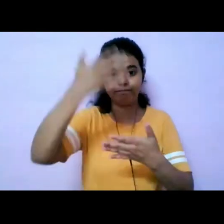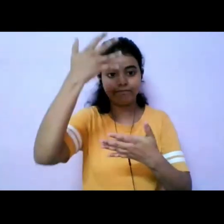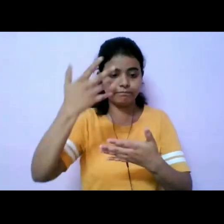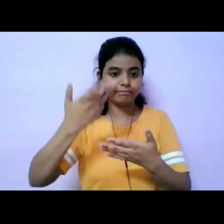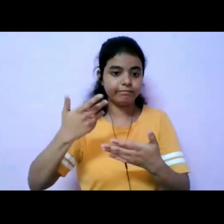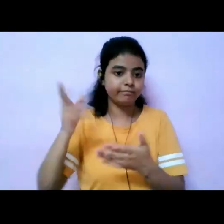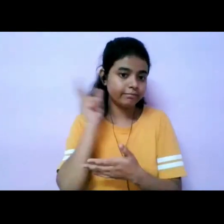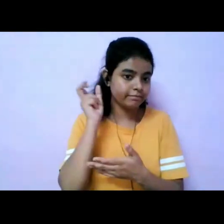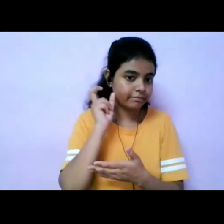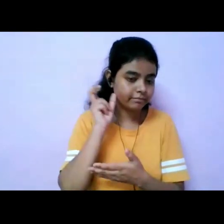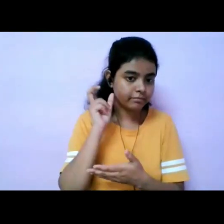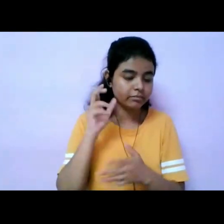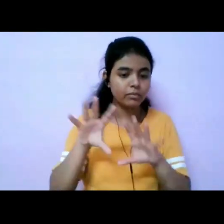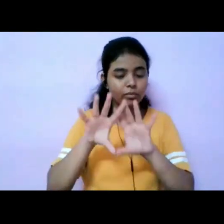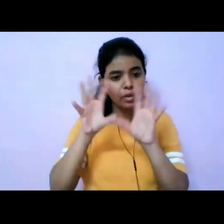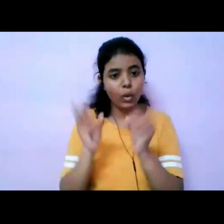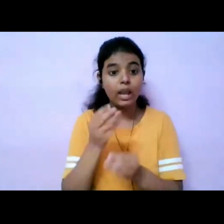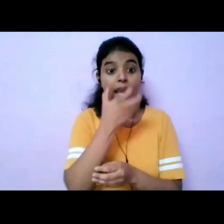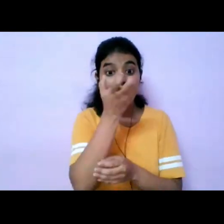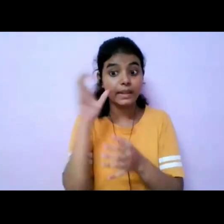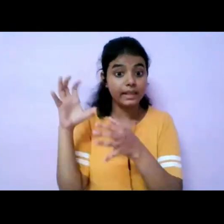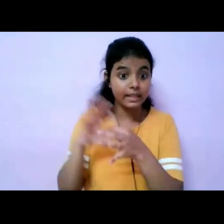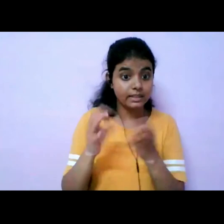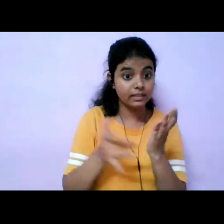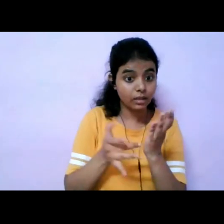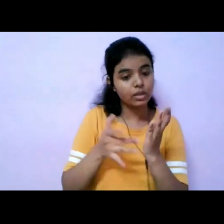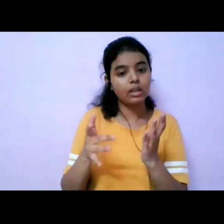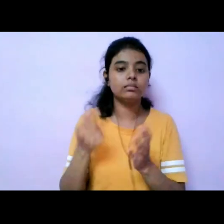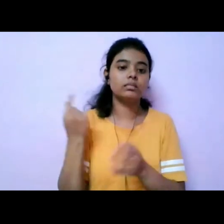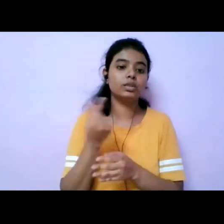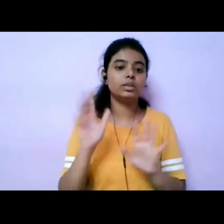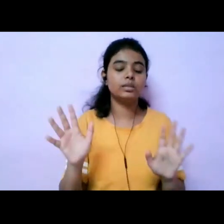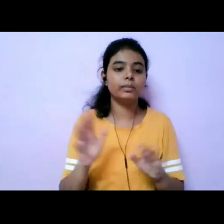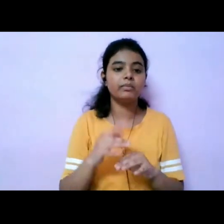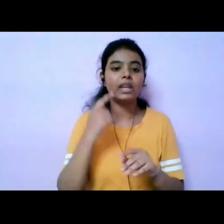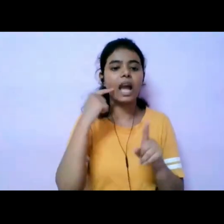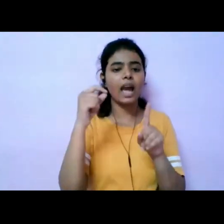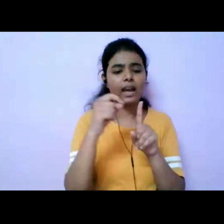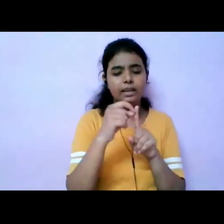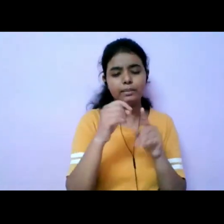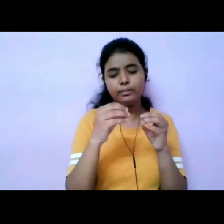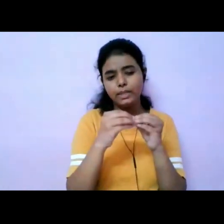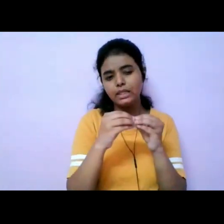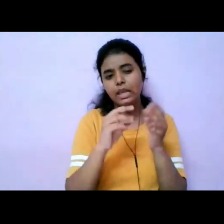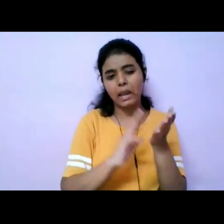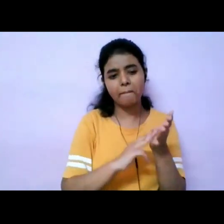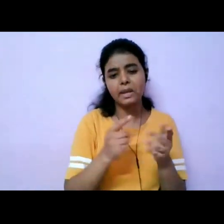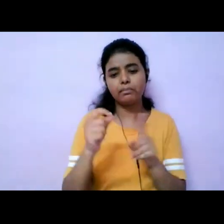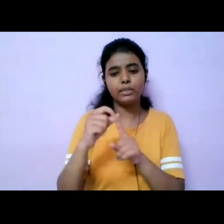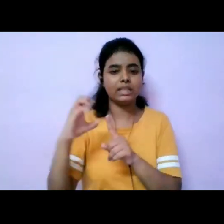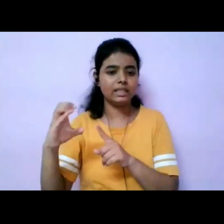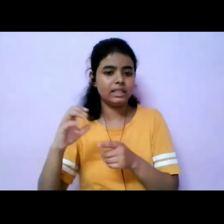I used to use all of the, what do they call it? IBM PC.